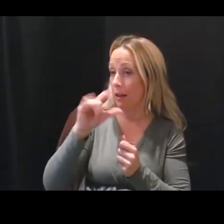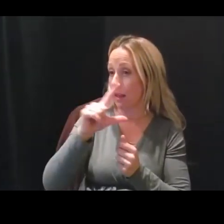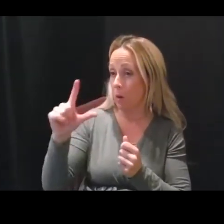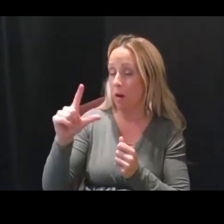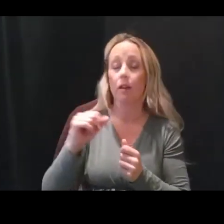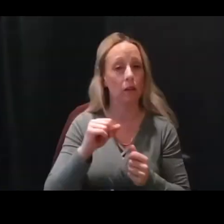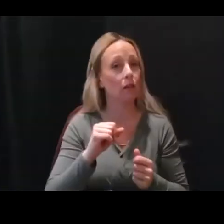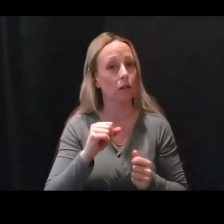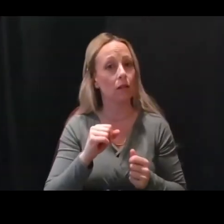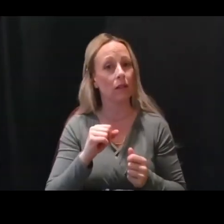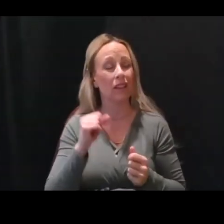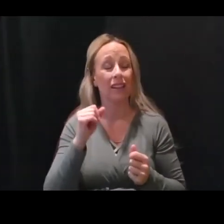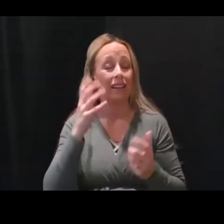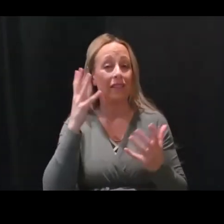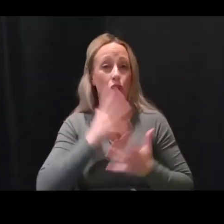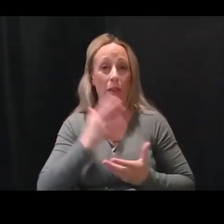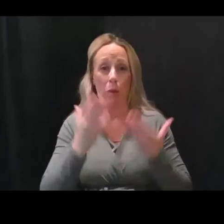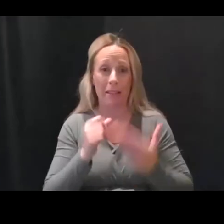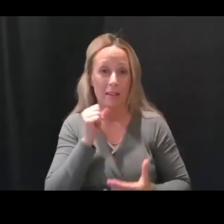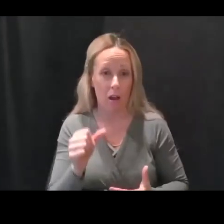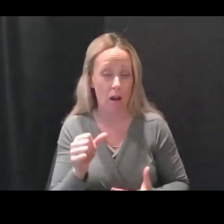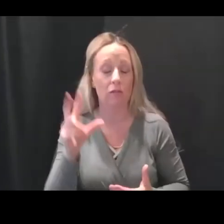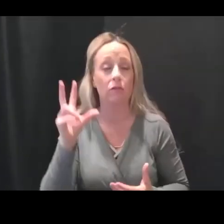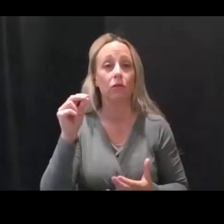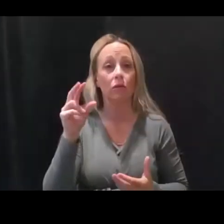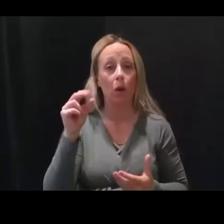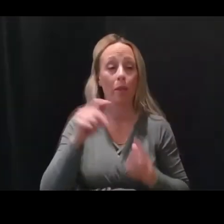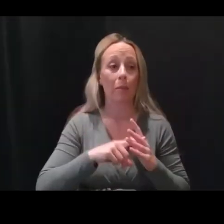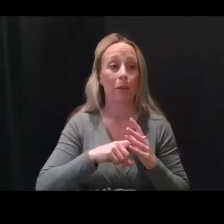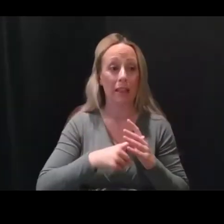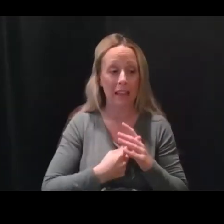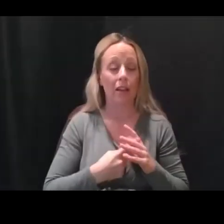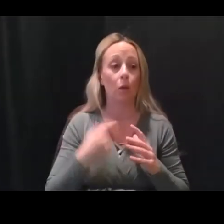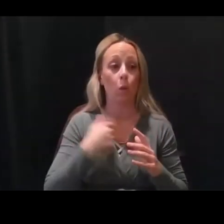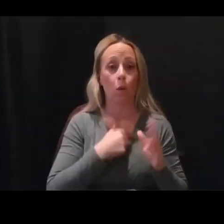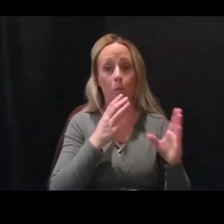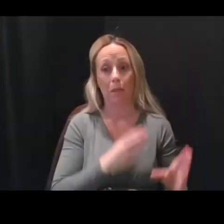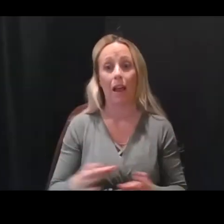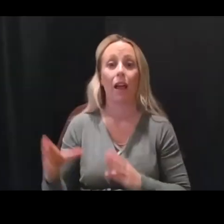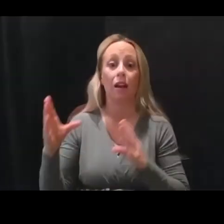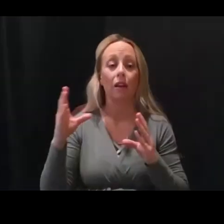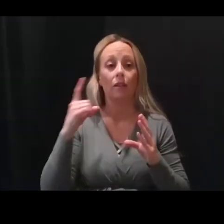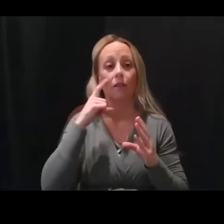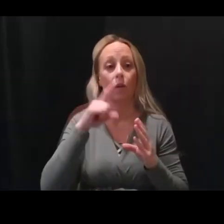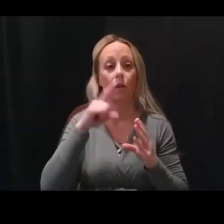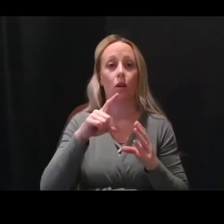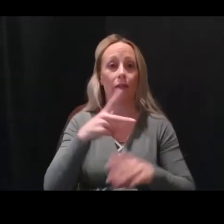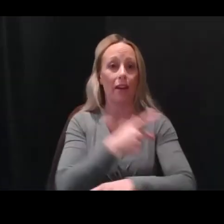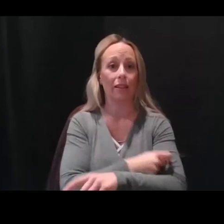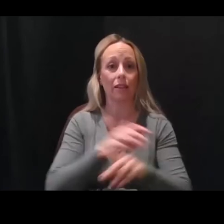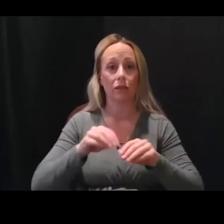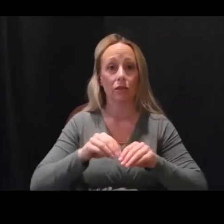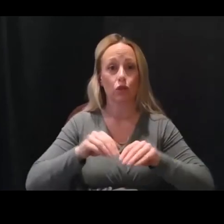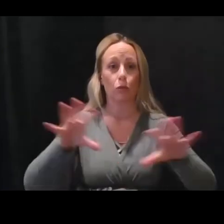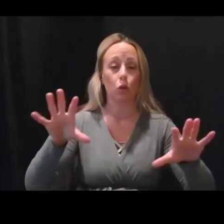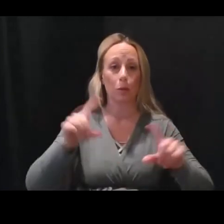Unfortunately, probably not. Similar to the beginning of the pandemic, we're planning for the rollout of vaccine distribution to be different between the